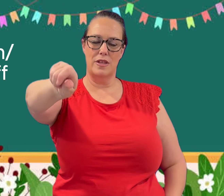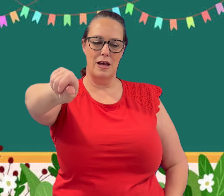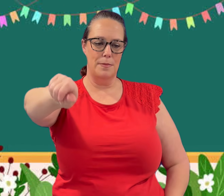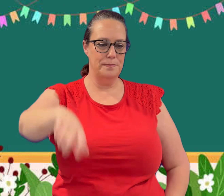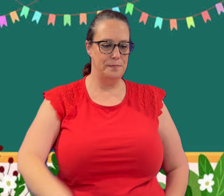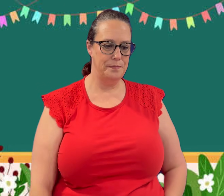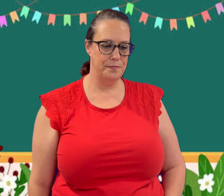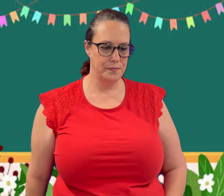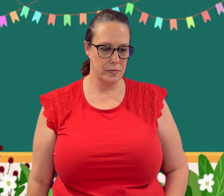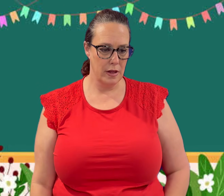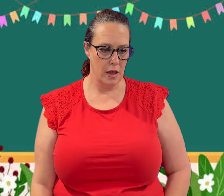knob.